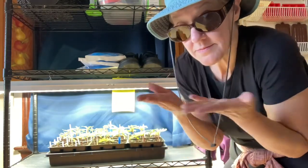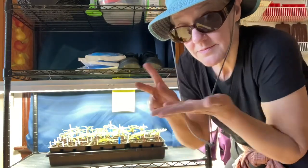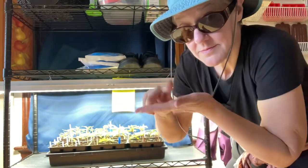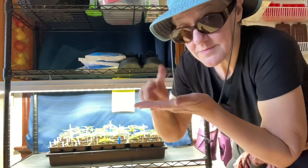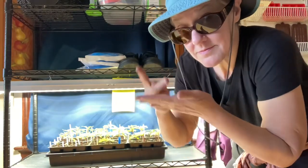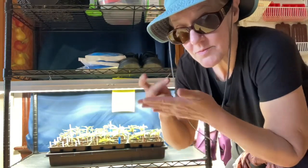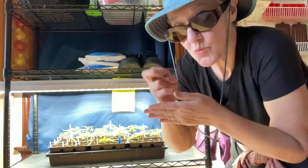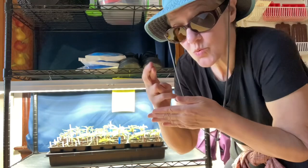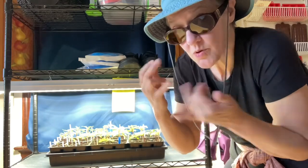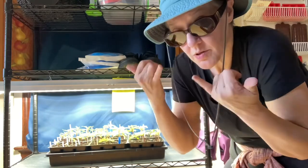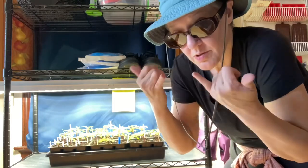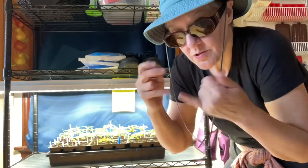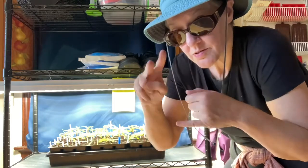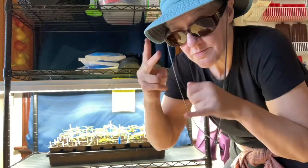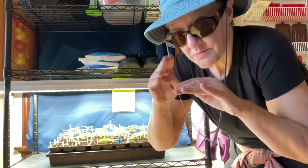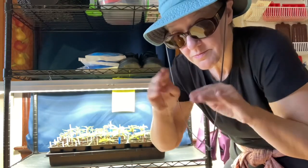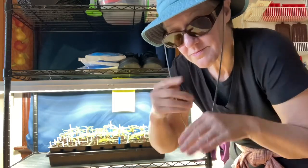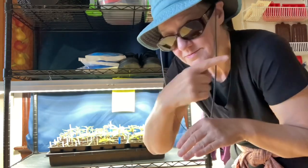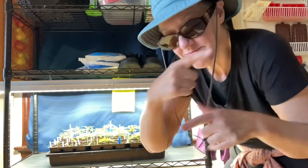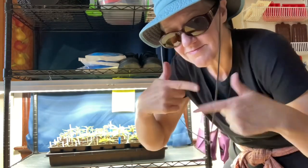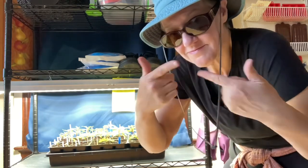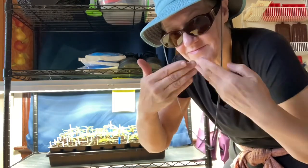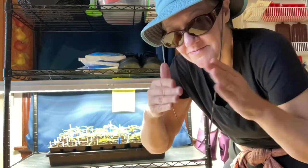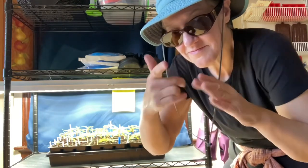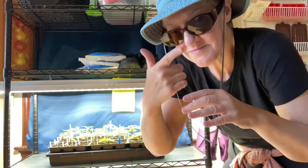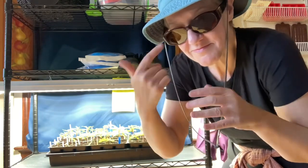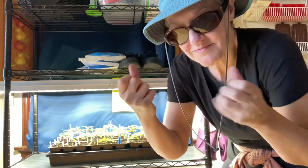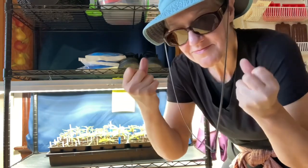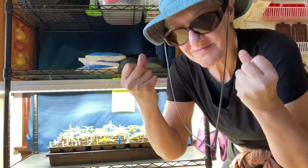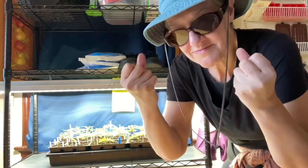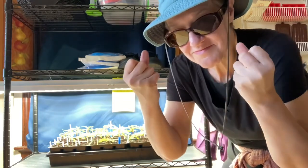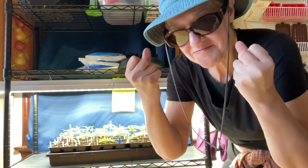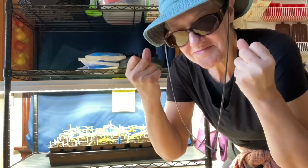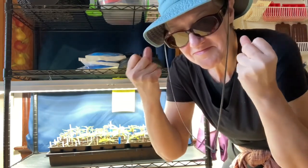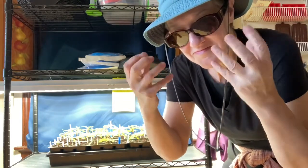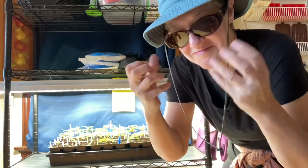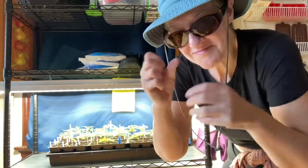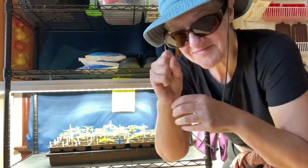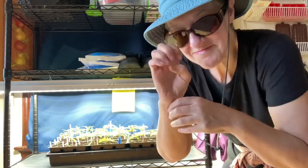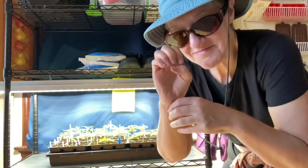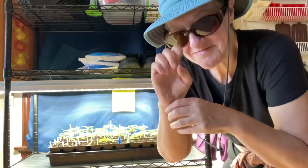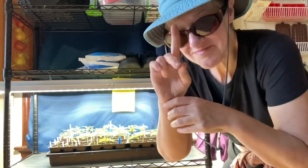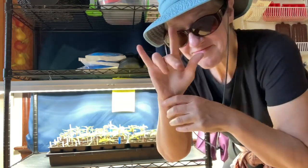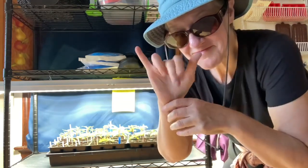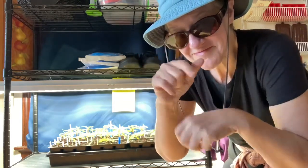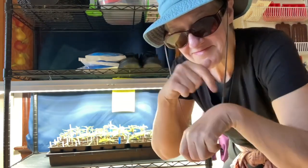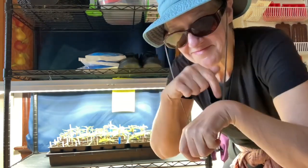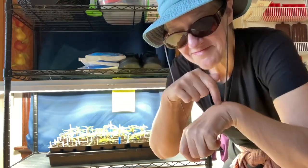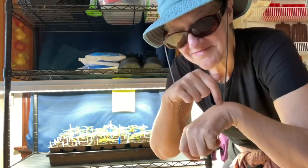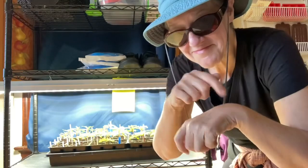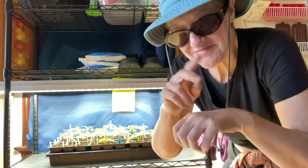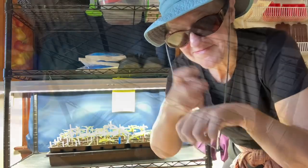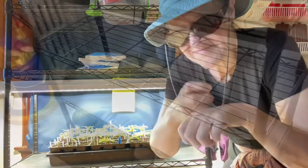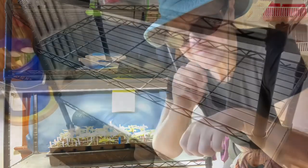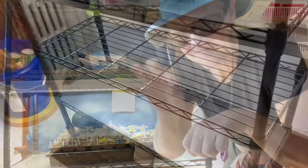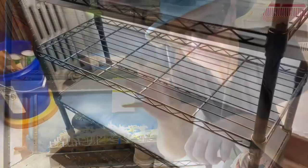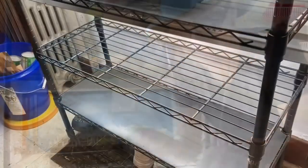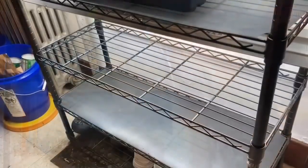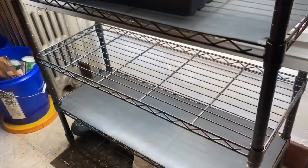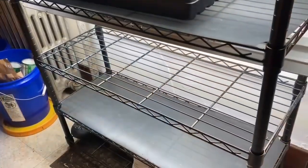back inside under lights, either in the kitchen or the second shelf I've set up for our many seedlings in the living